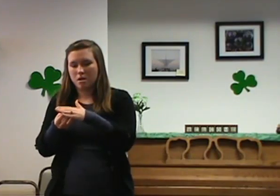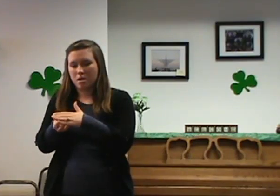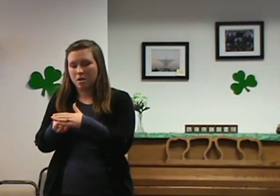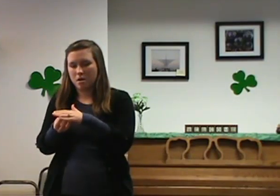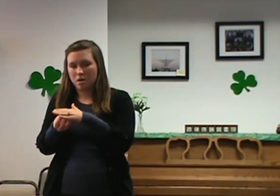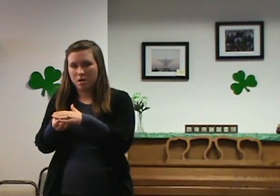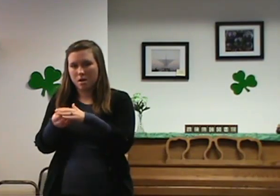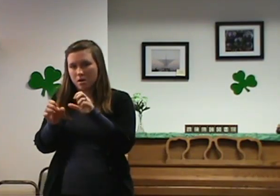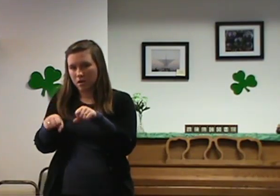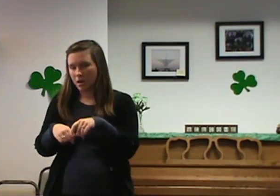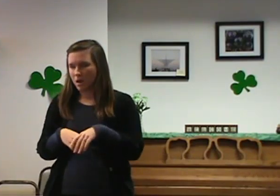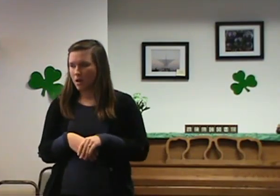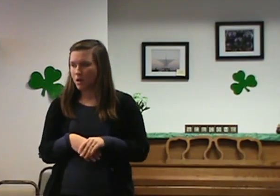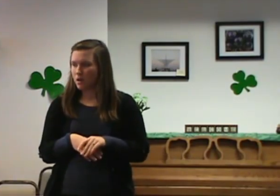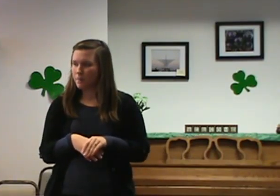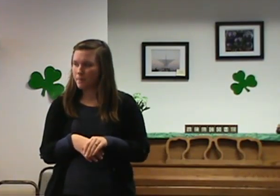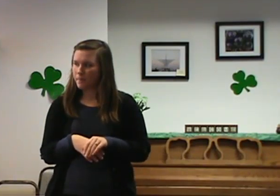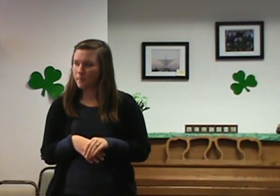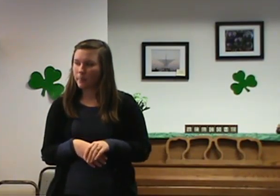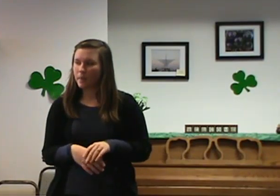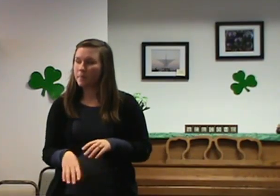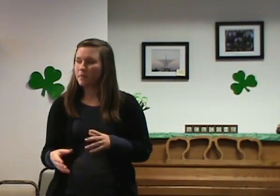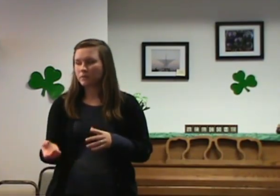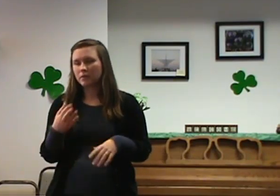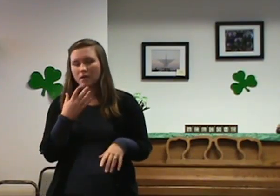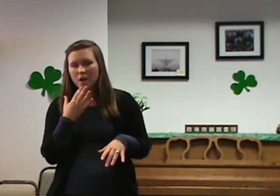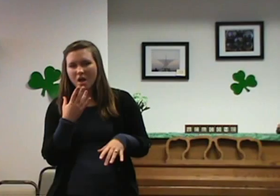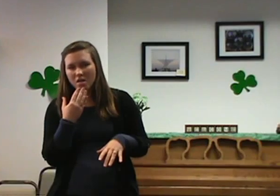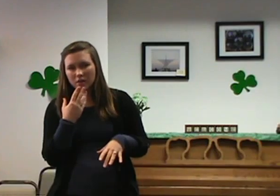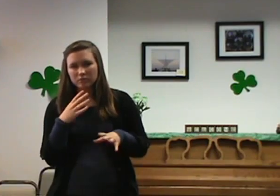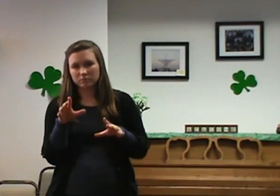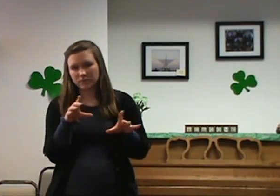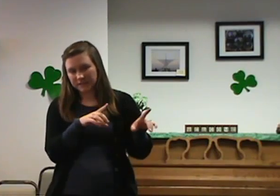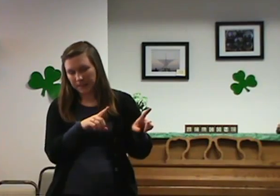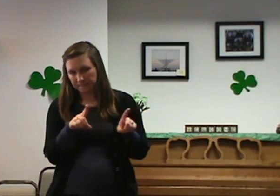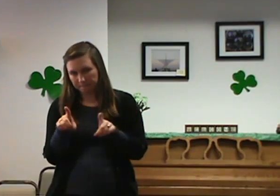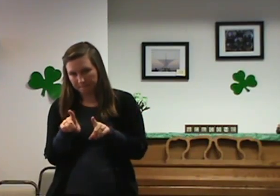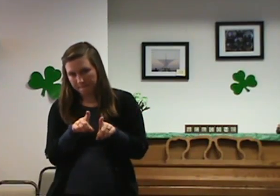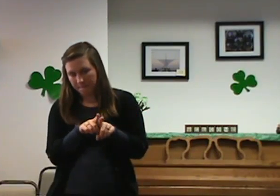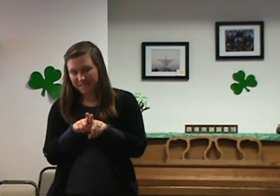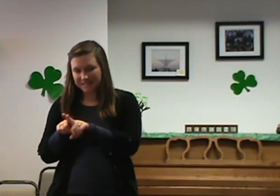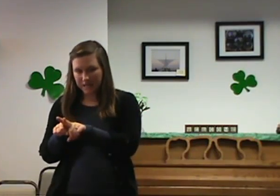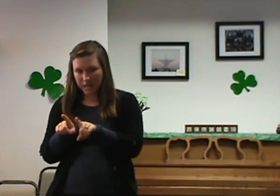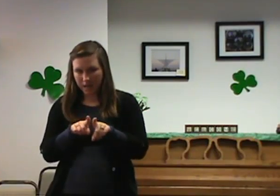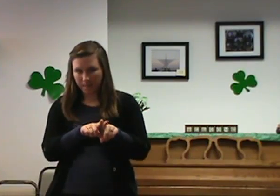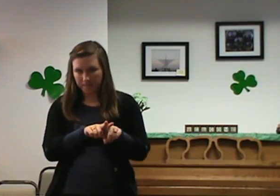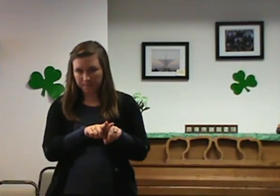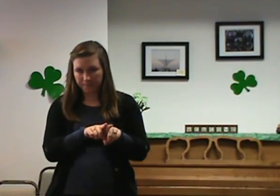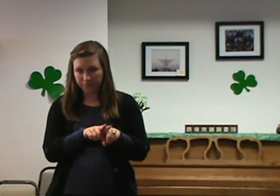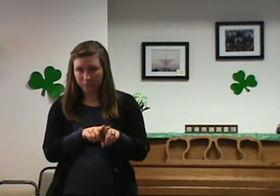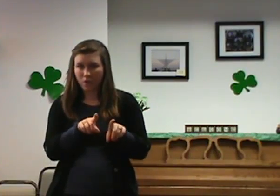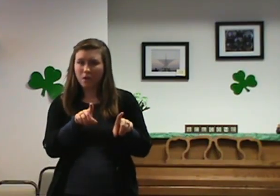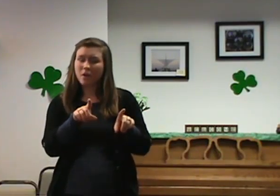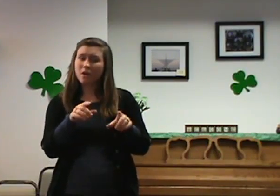So, but the colors work the same. You can also, you can put prescription bottles and things underneath it to freeze